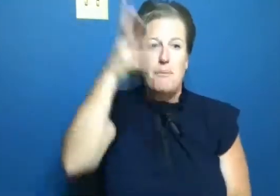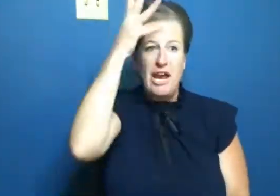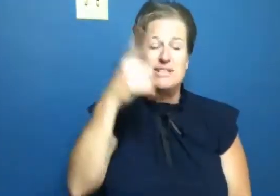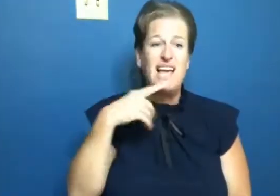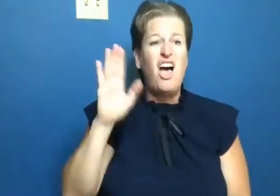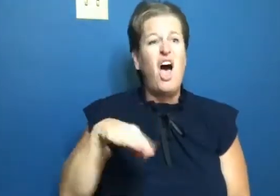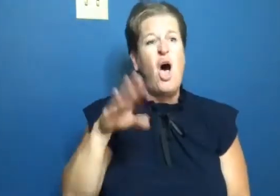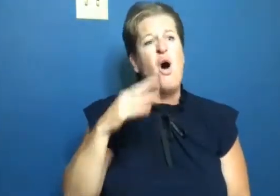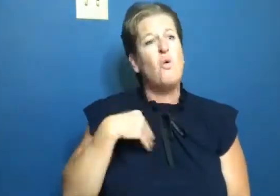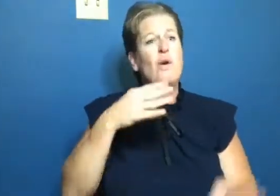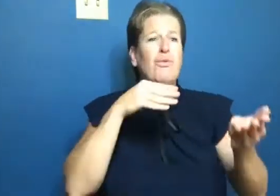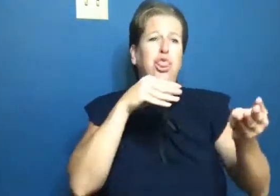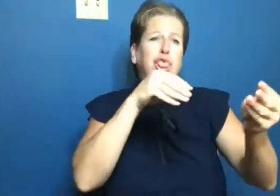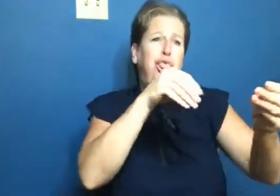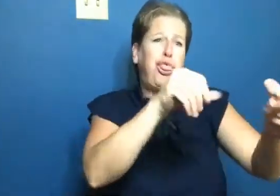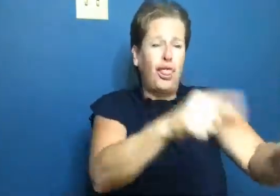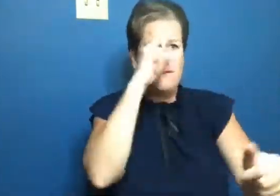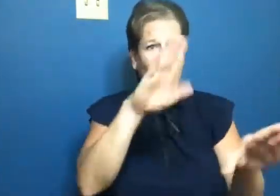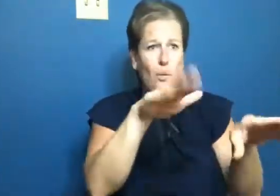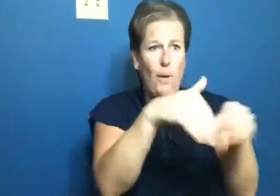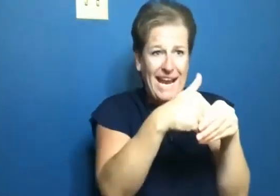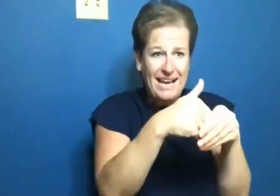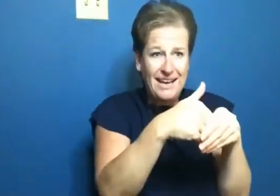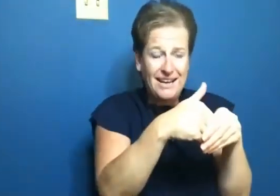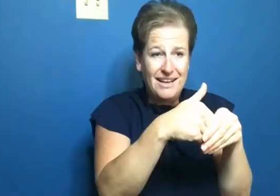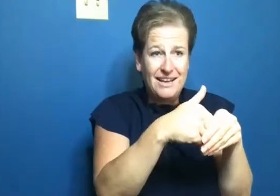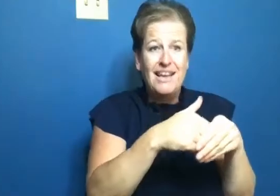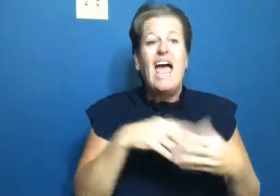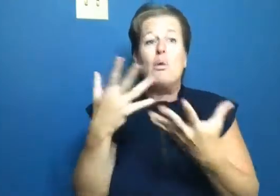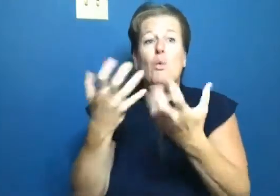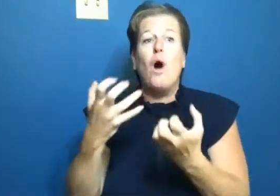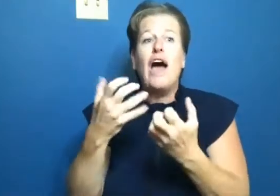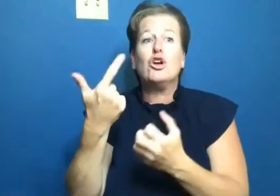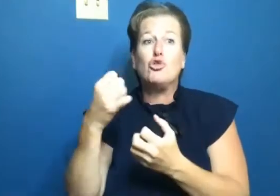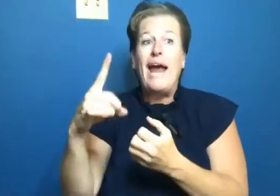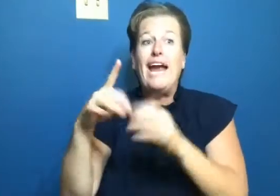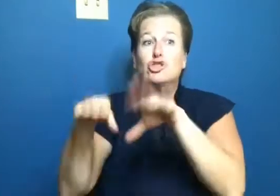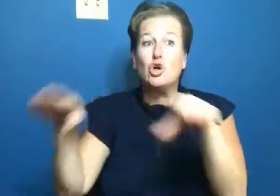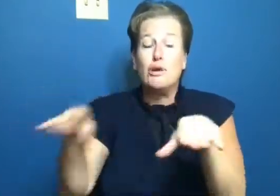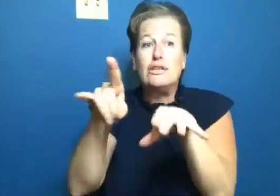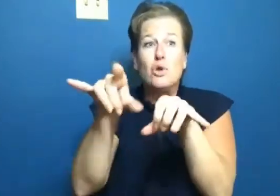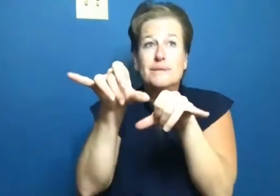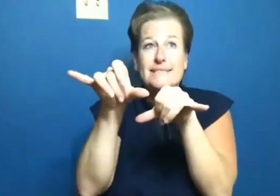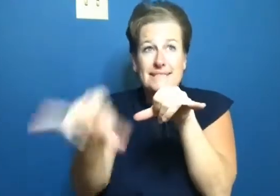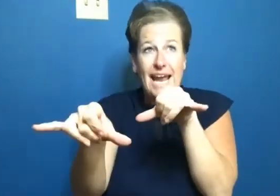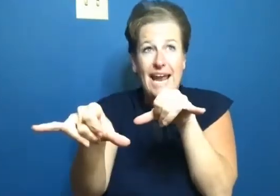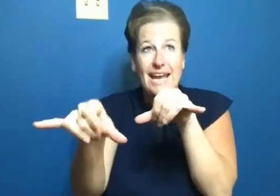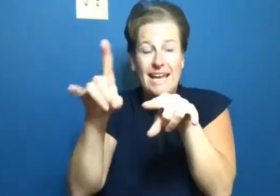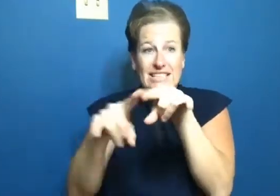wedding, and our payoff is grandchildren, so you need to stay there until your debt to us is